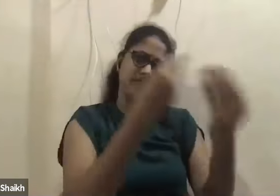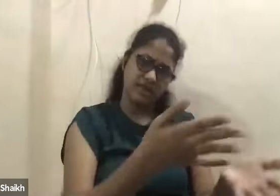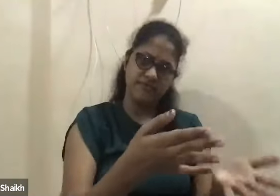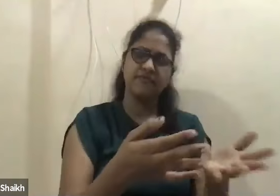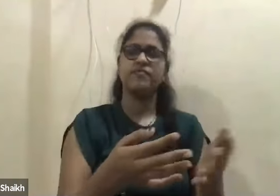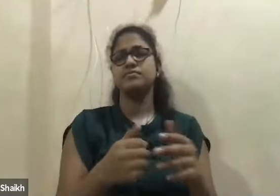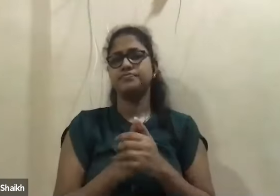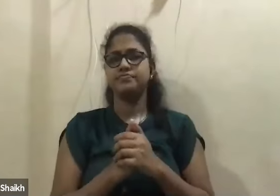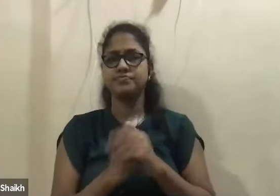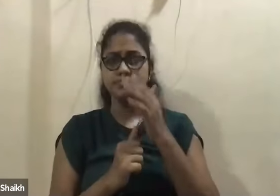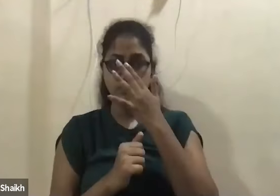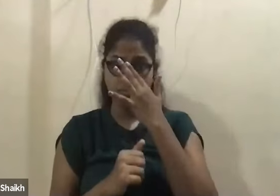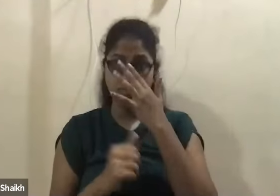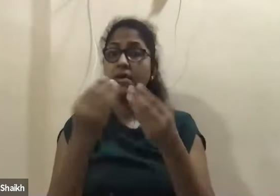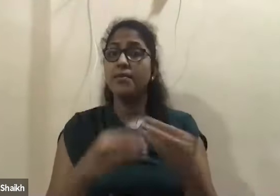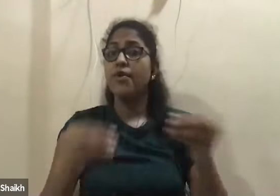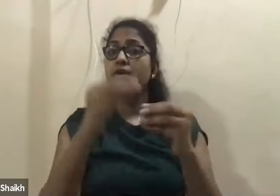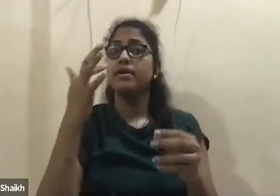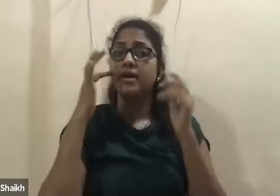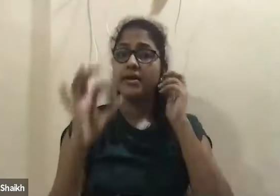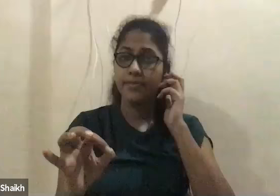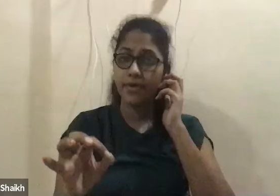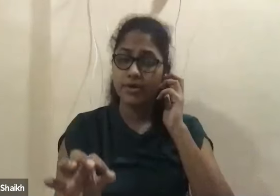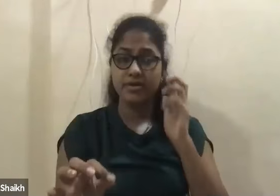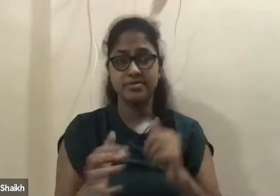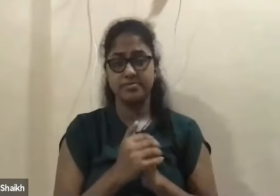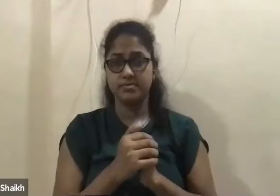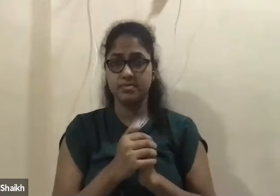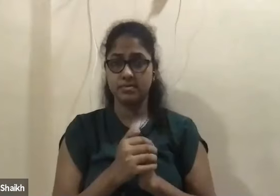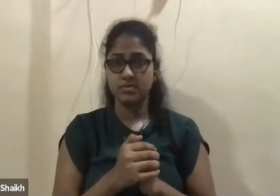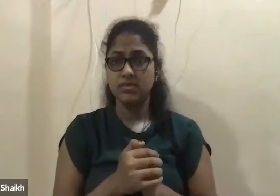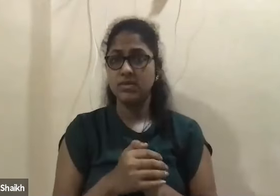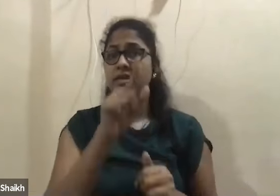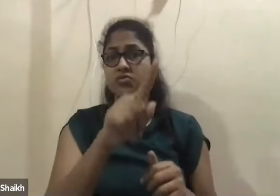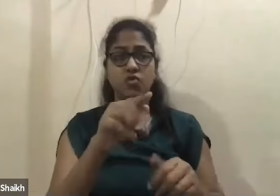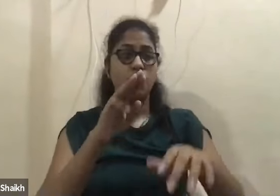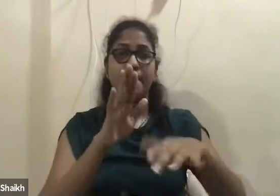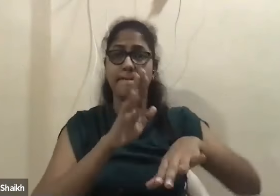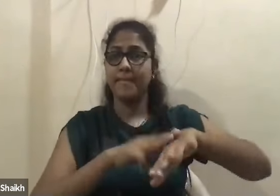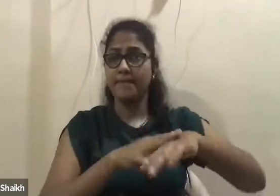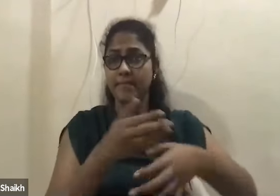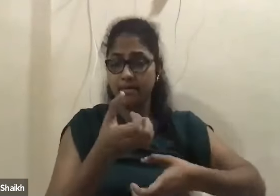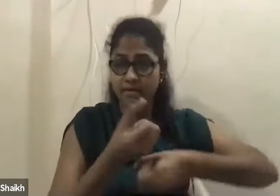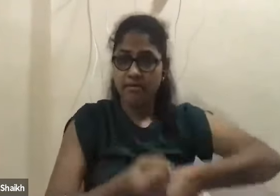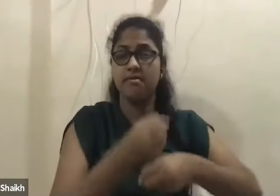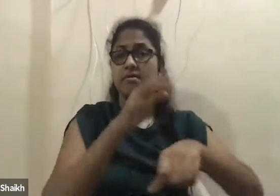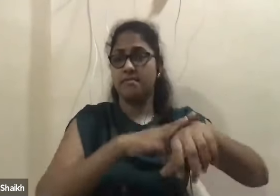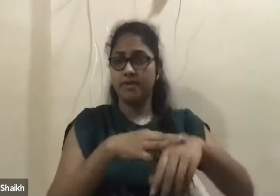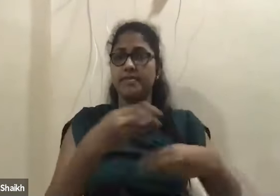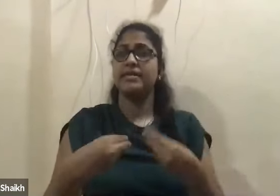Another important thing would be to amend the trustee. To what extent you would want it to be amended,